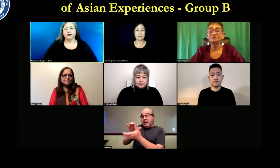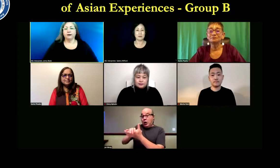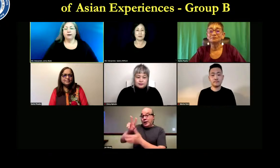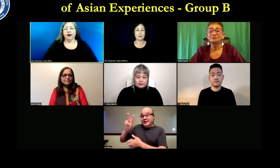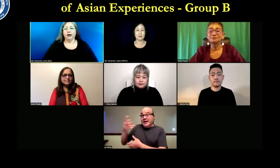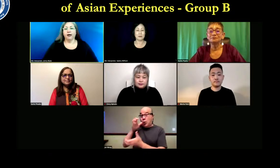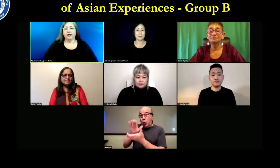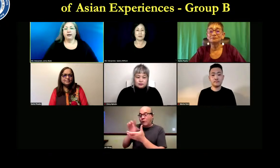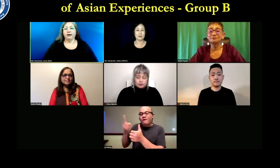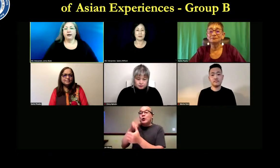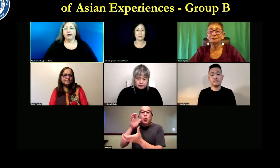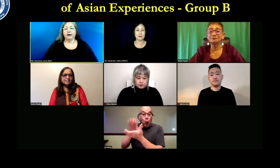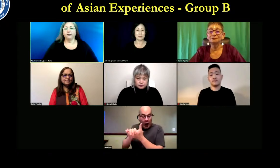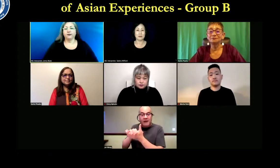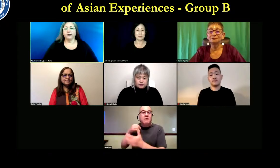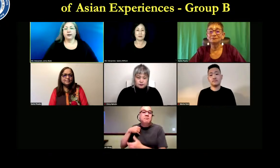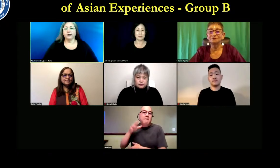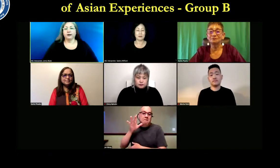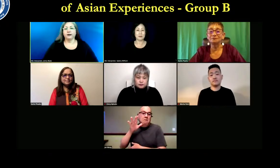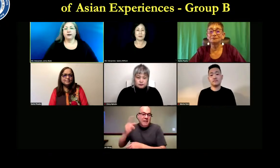And